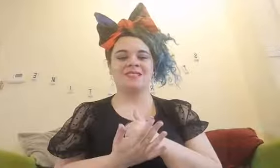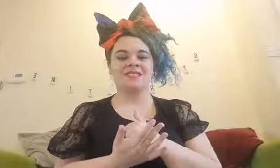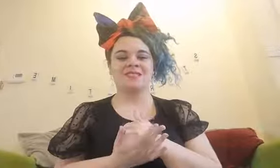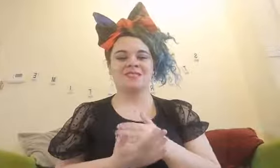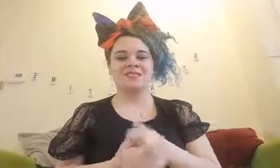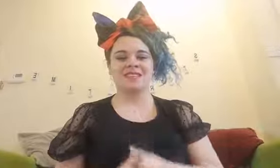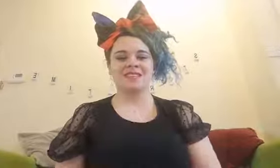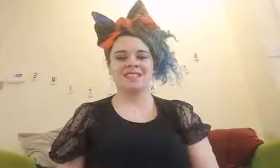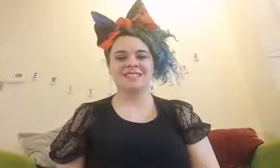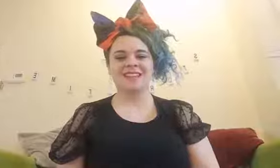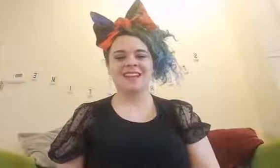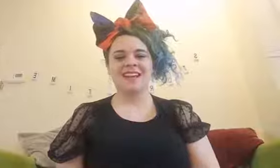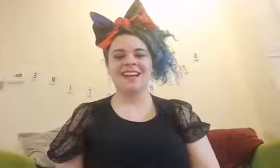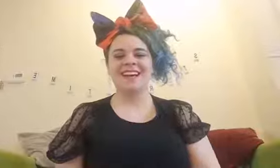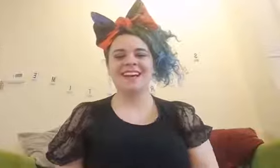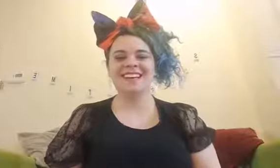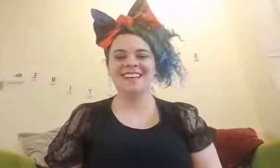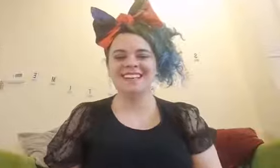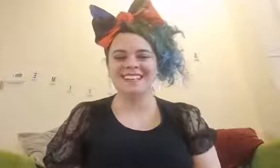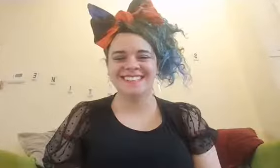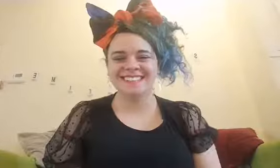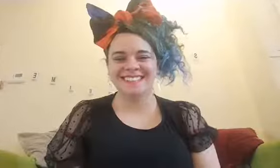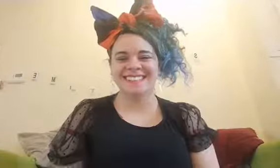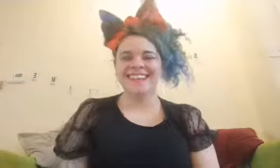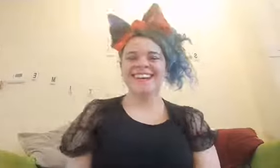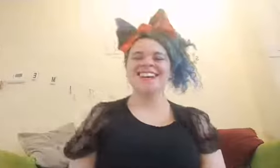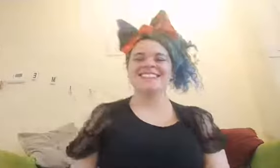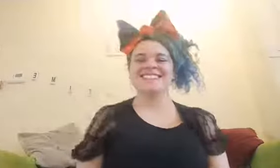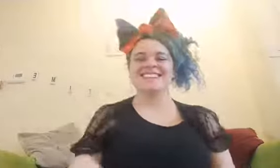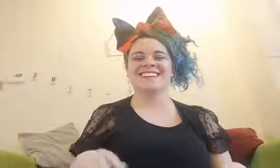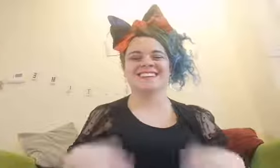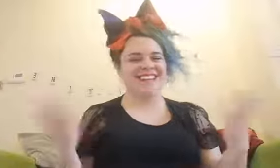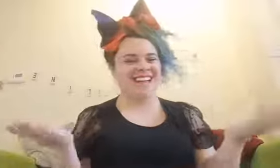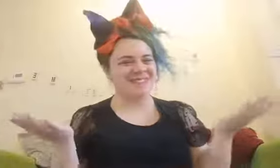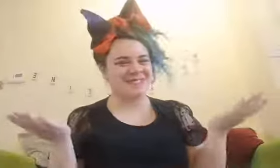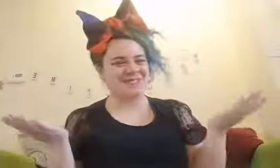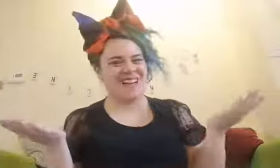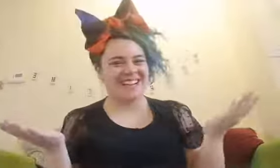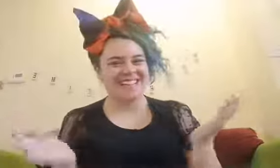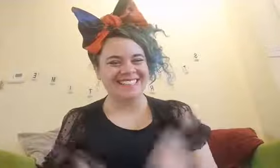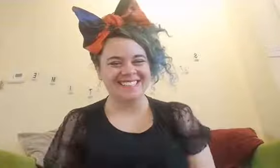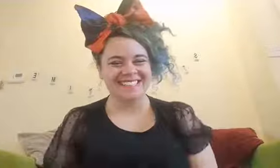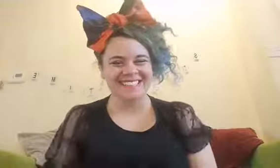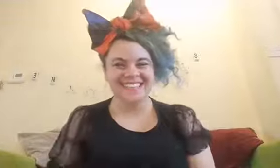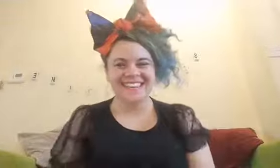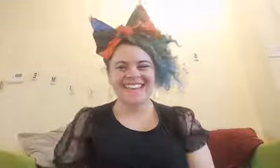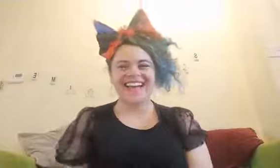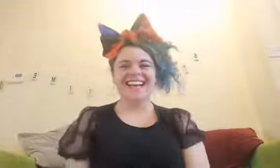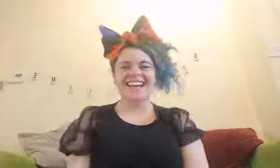still do this. I understand. Can you do